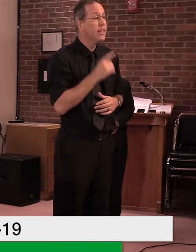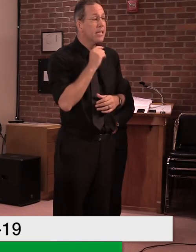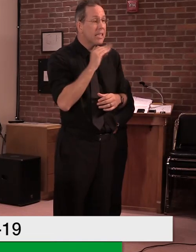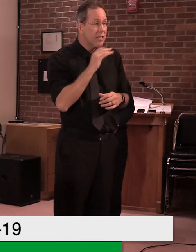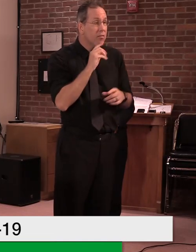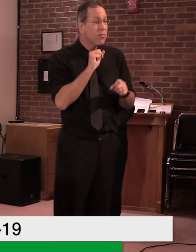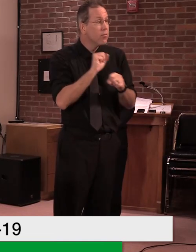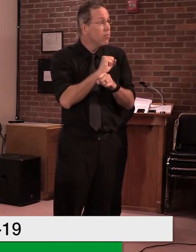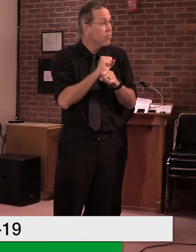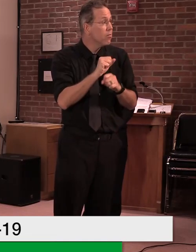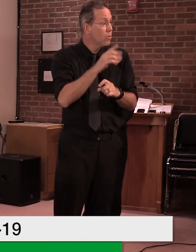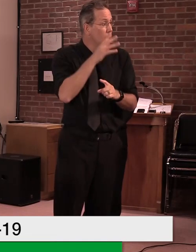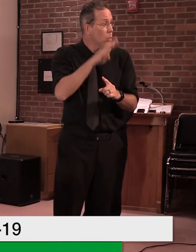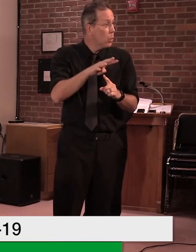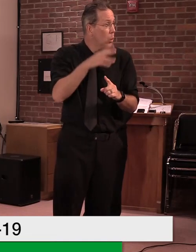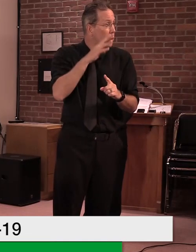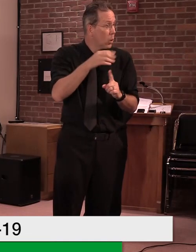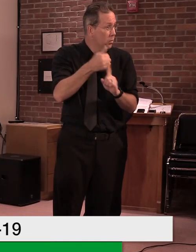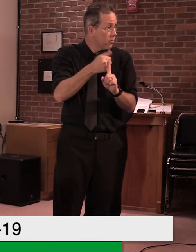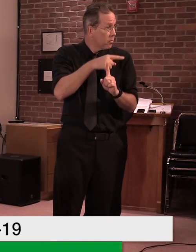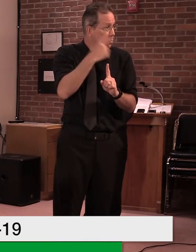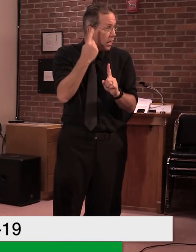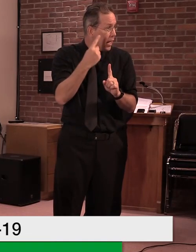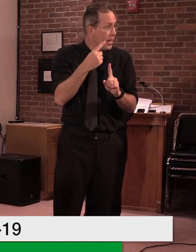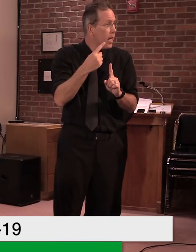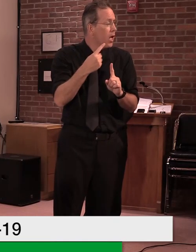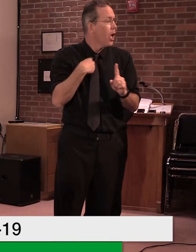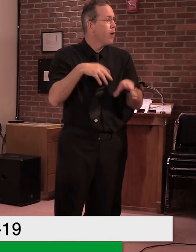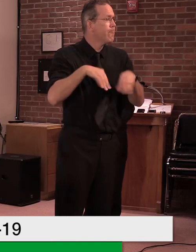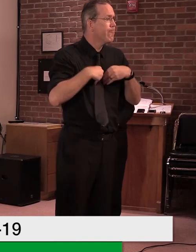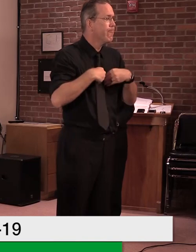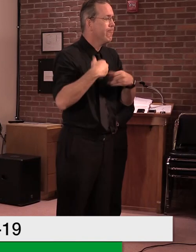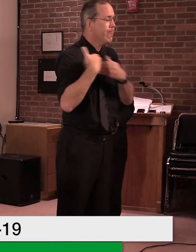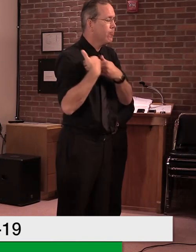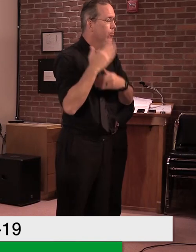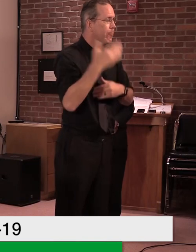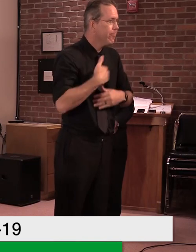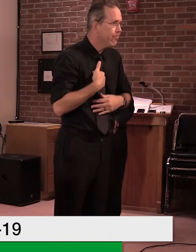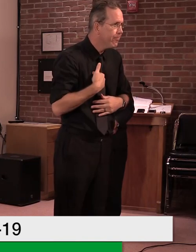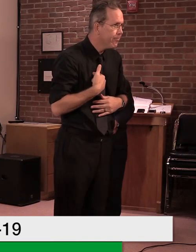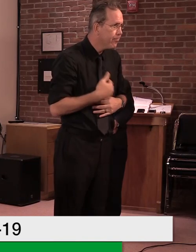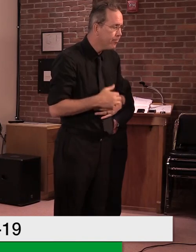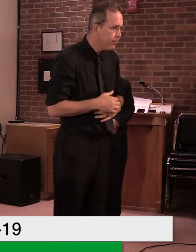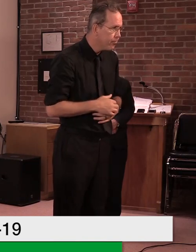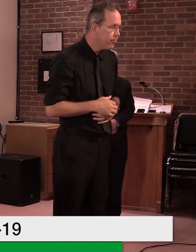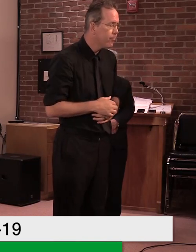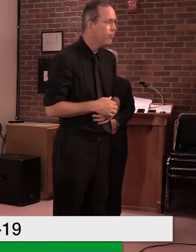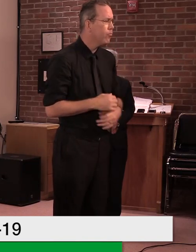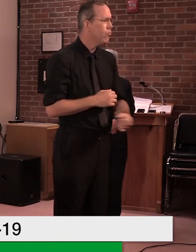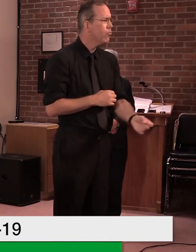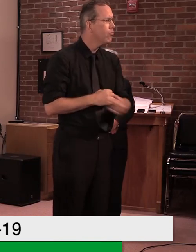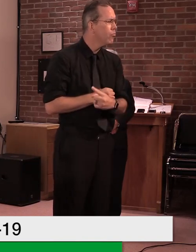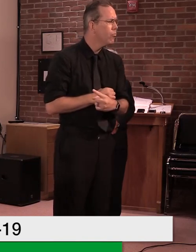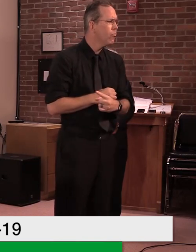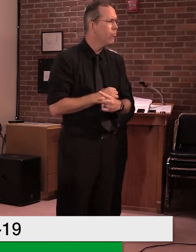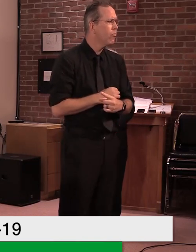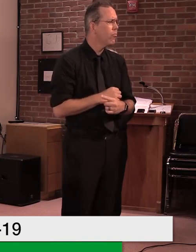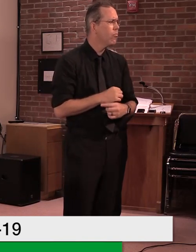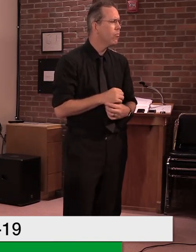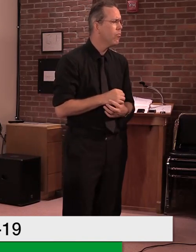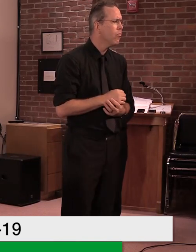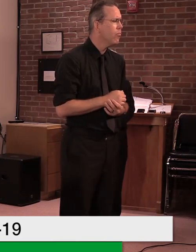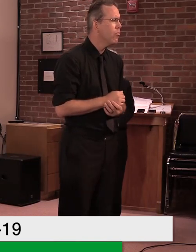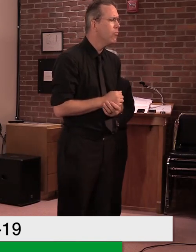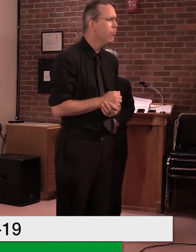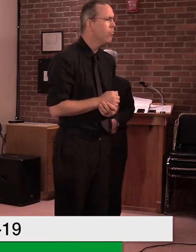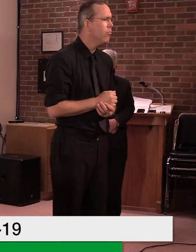for that. Governor, are you suggesting this was a run-of-the-mill misdiagnosis? No. I mean, it's nothing. From